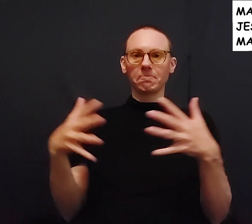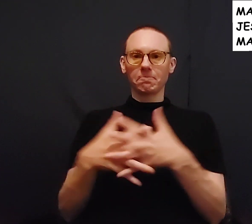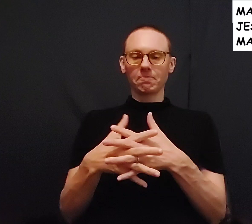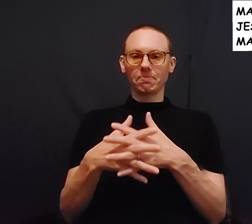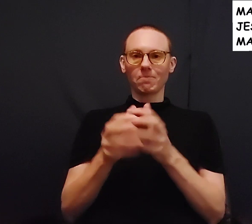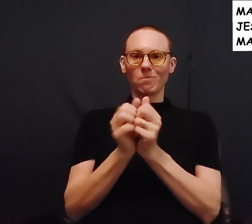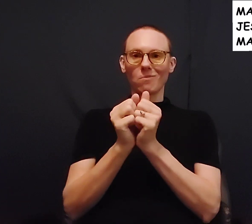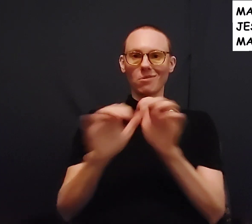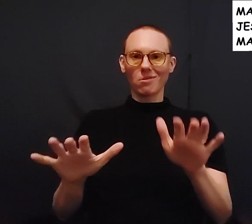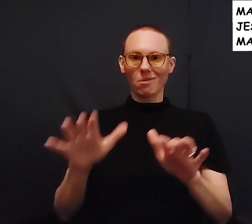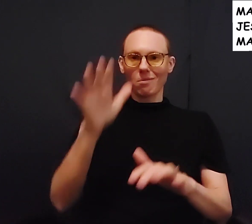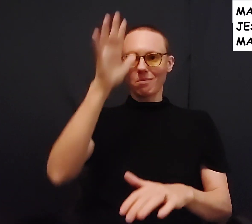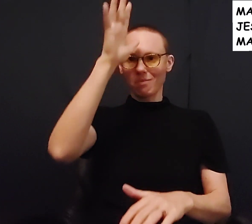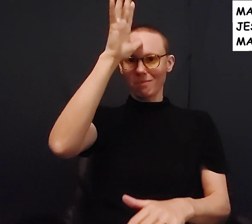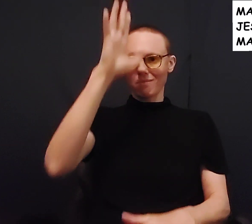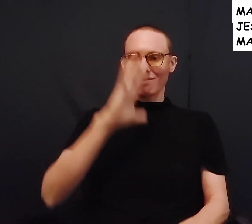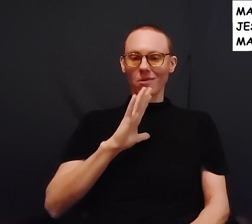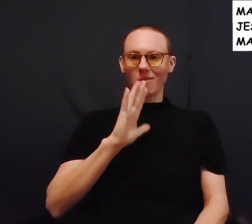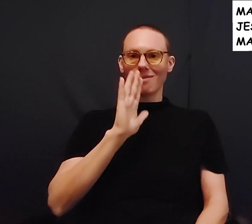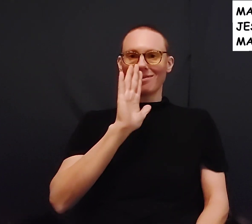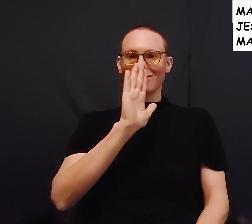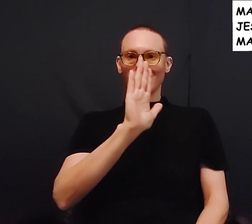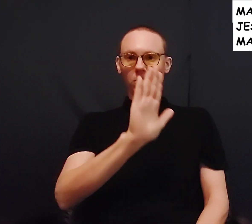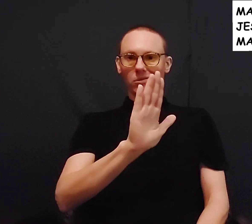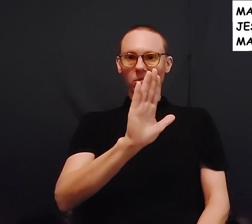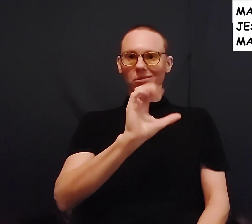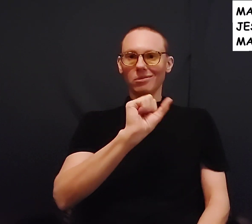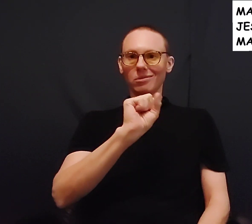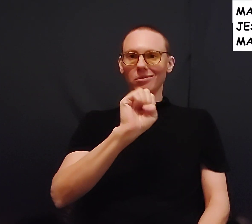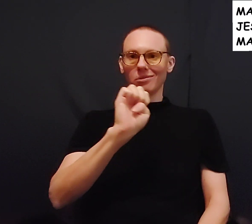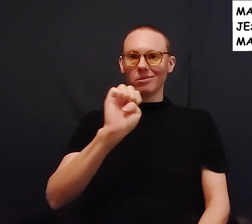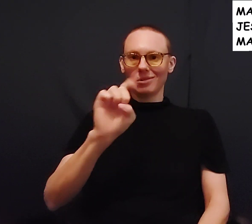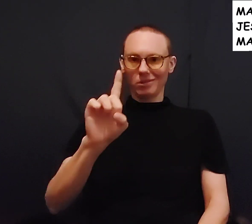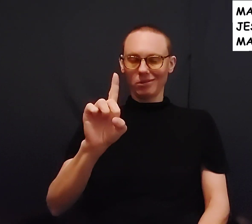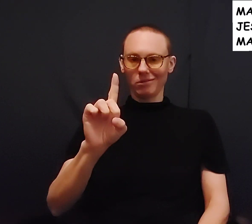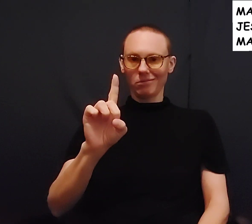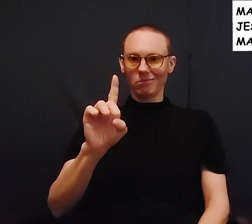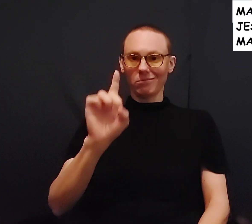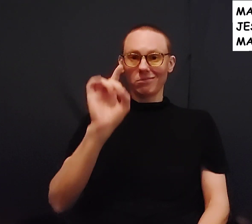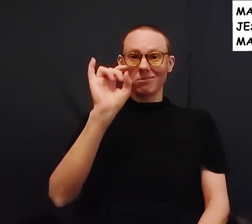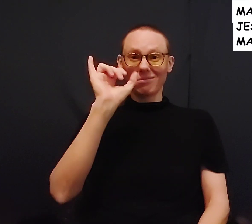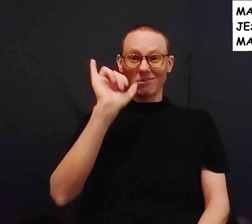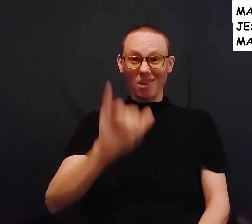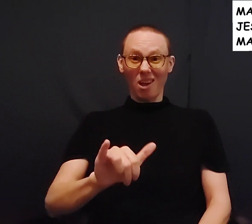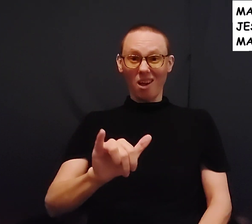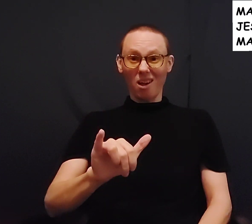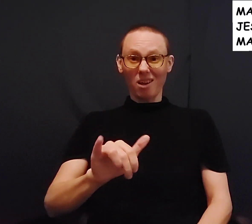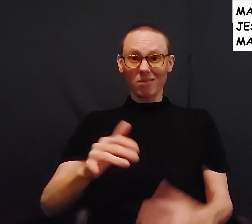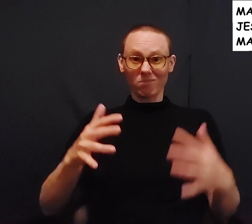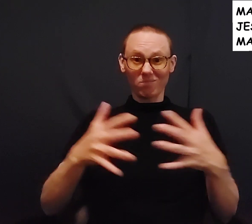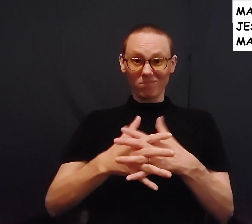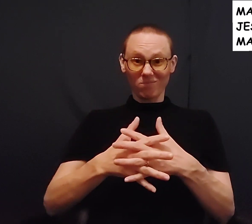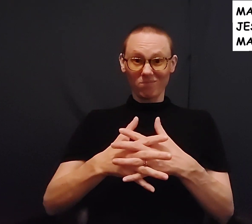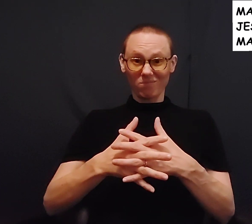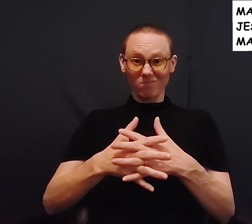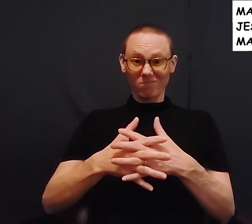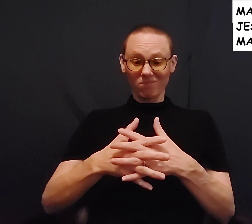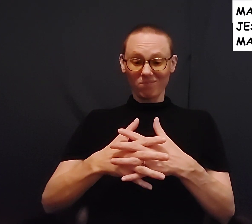Mary, she conceived Jesus without a man.